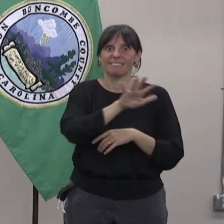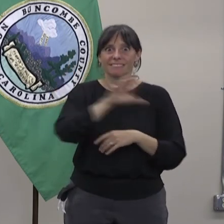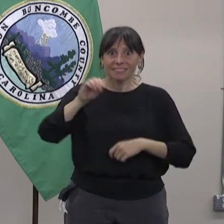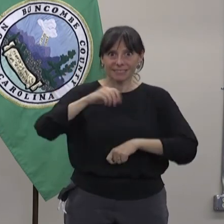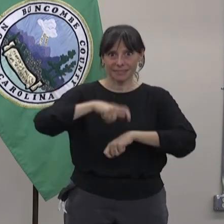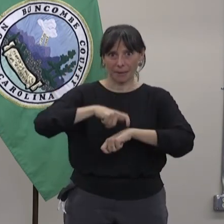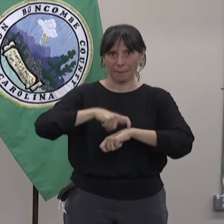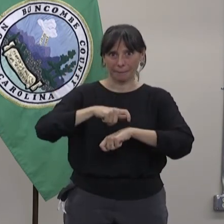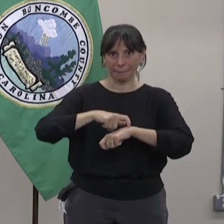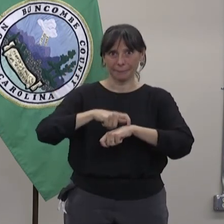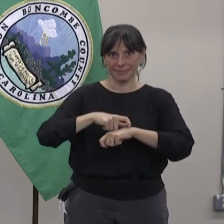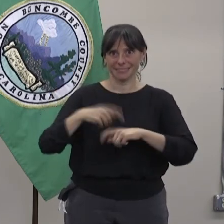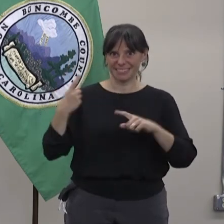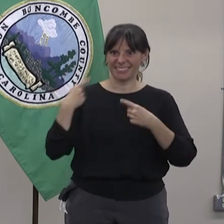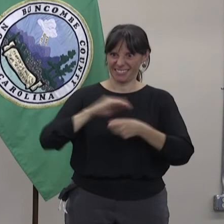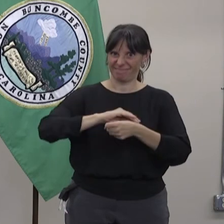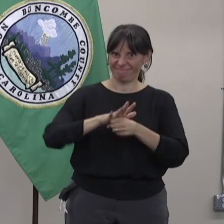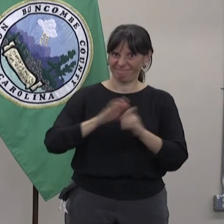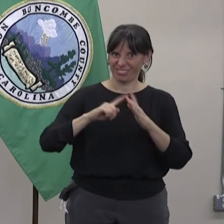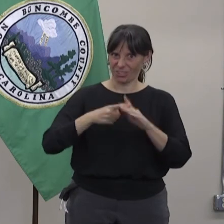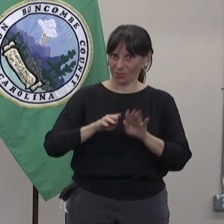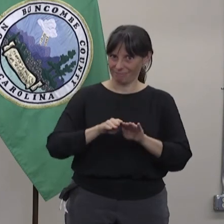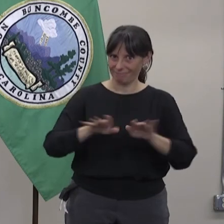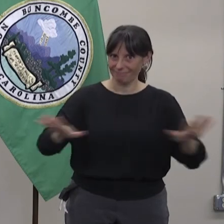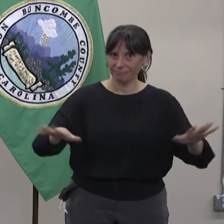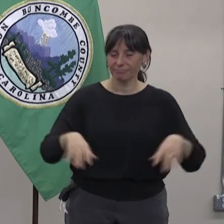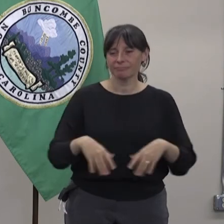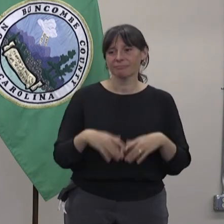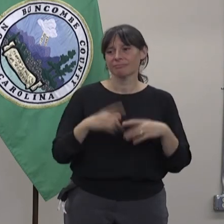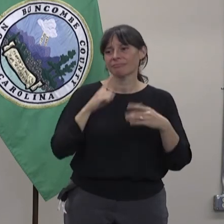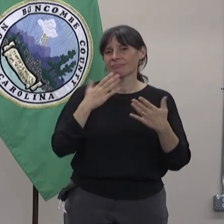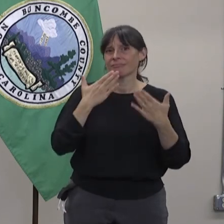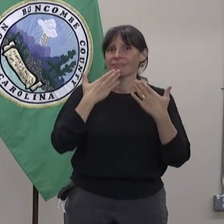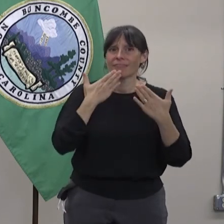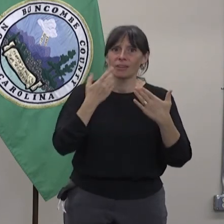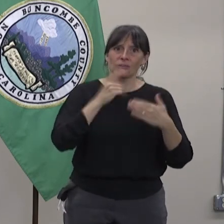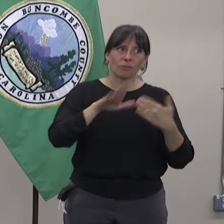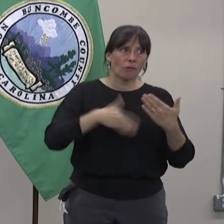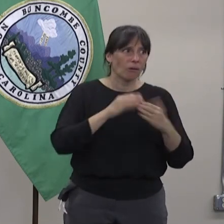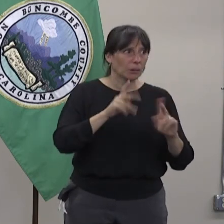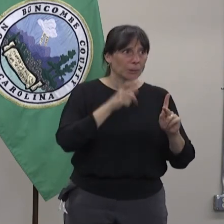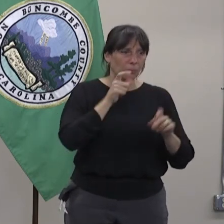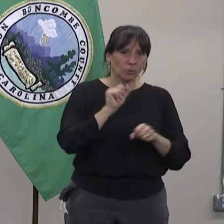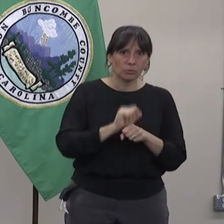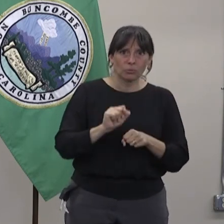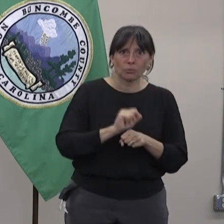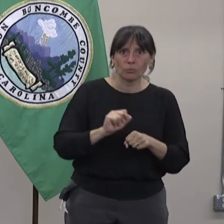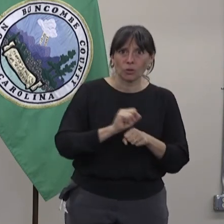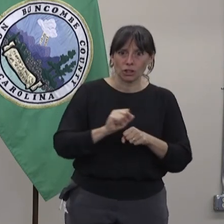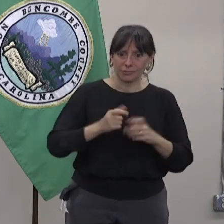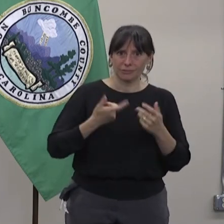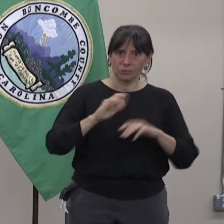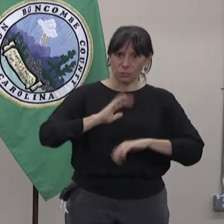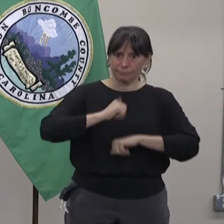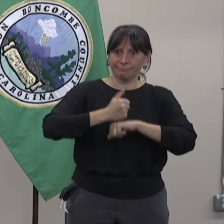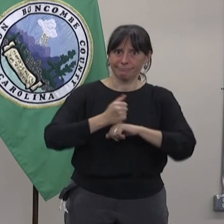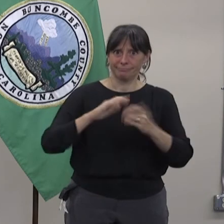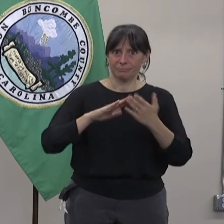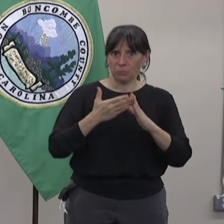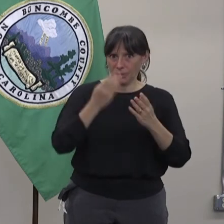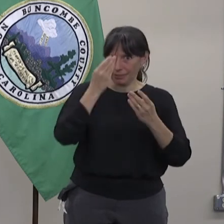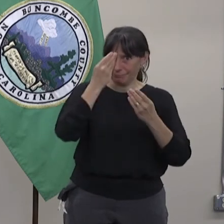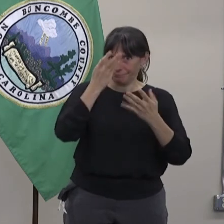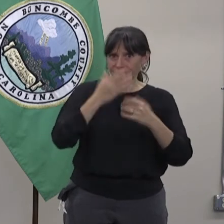started. We are grateful to the efforts of those involved in bringing these community updates to you. We'd like to say thanks